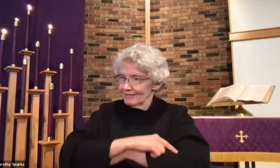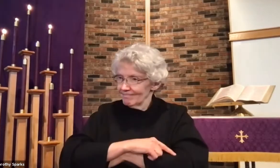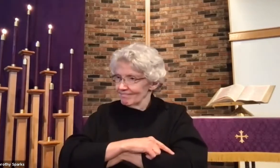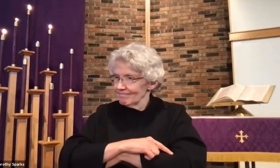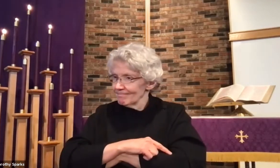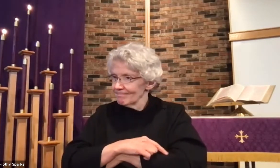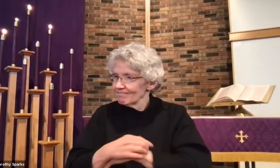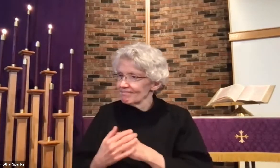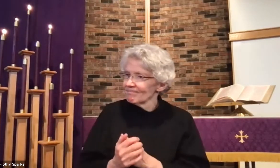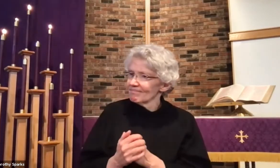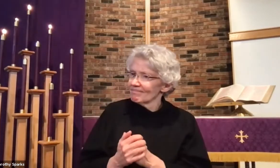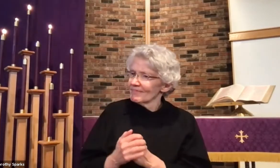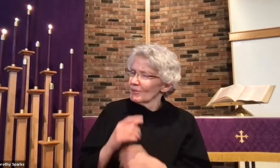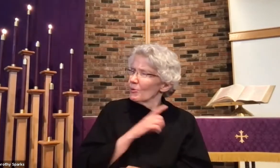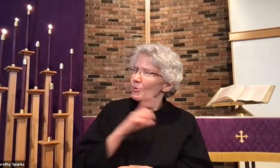Prayer of the day.